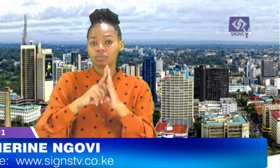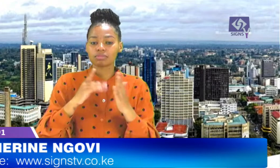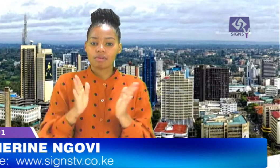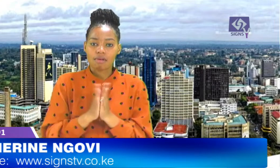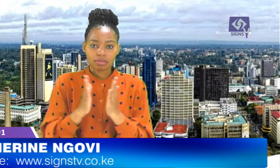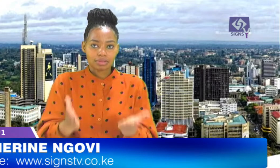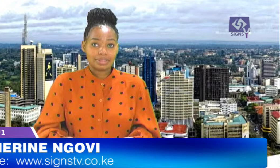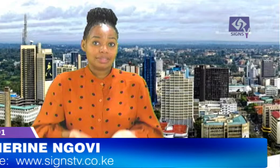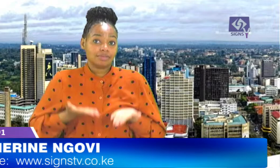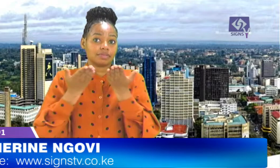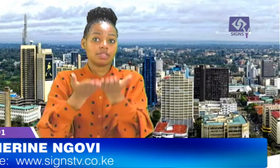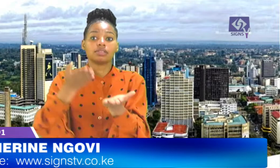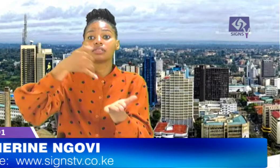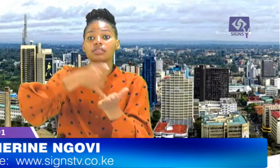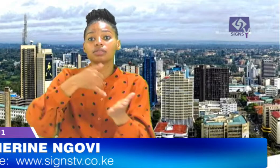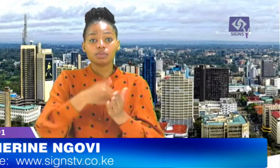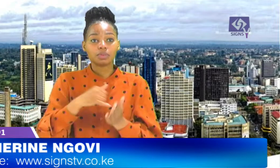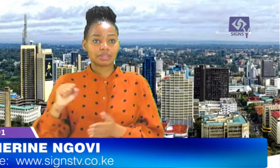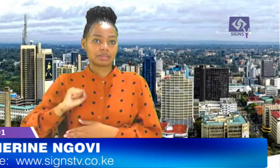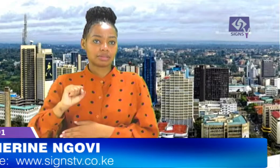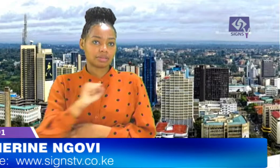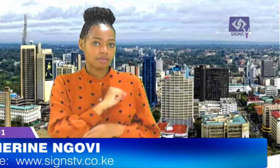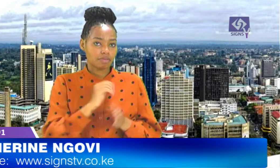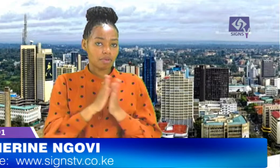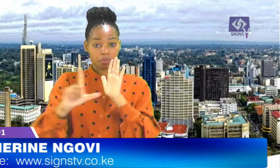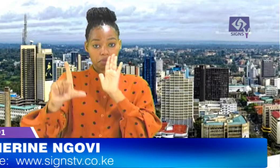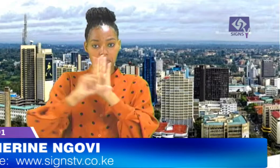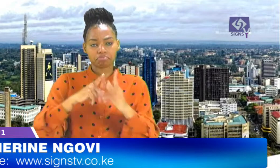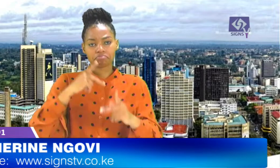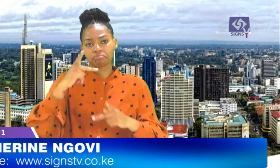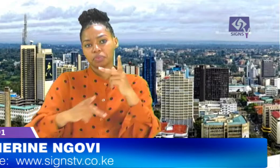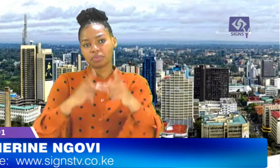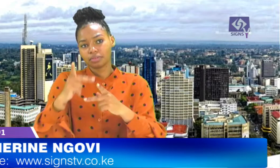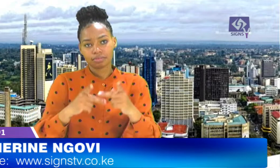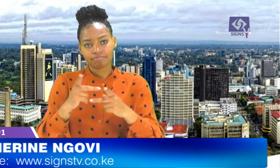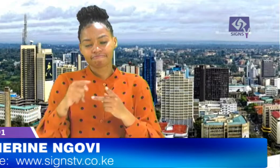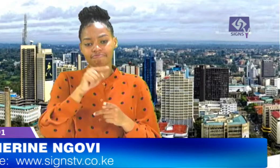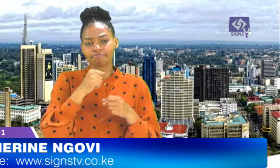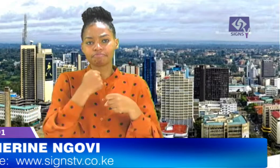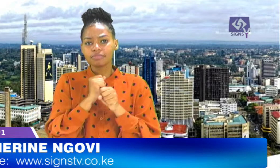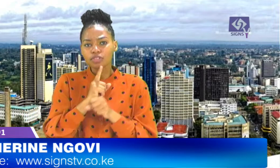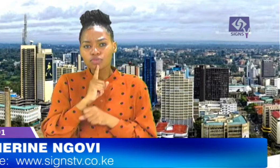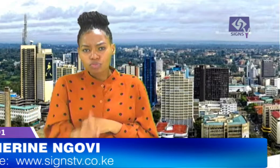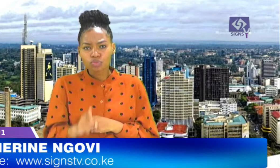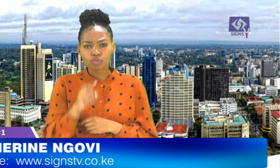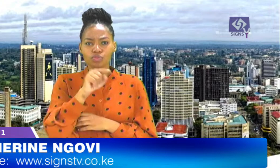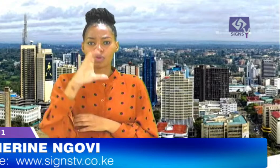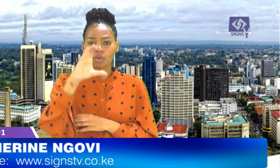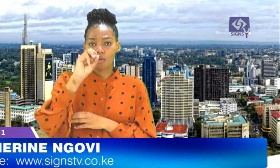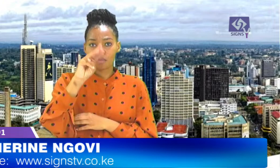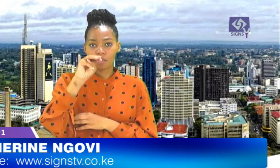across the country regardless of jurisdiction, and suggested